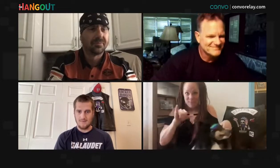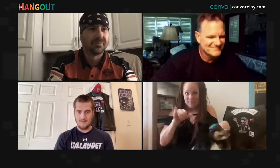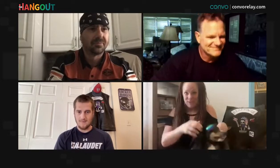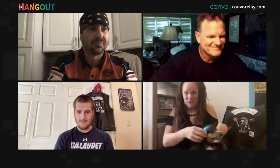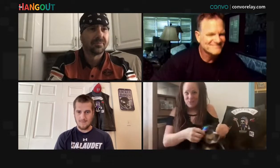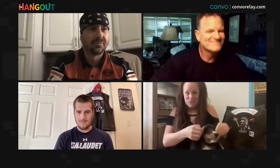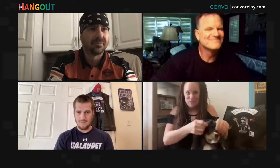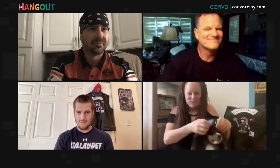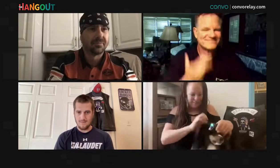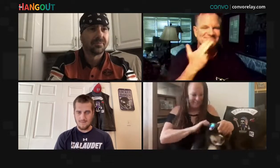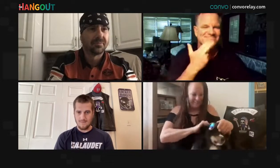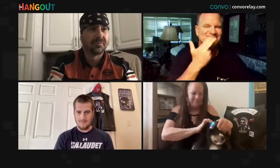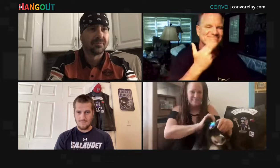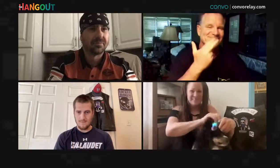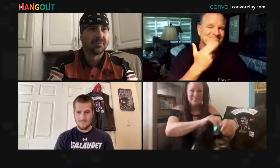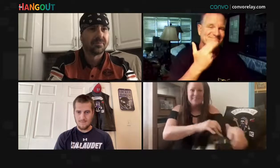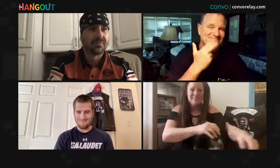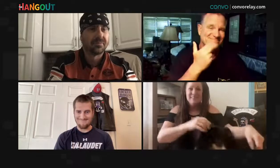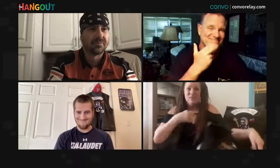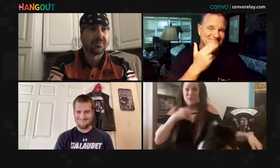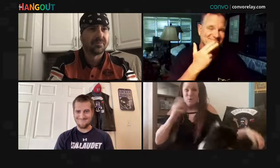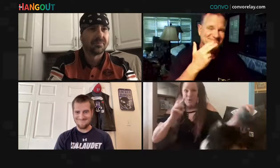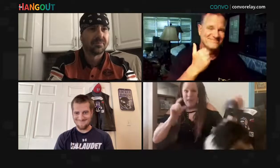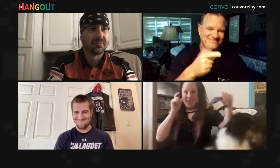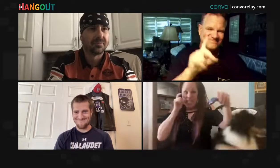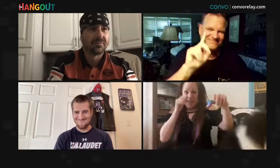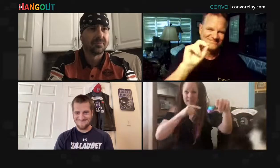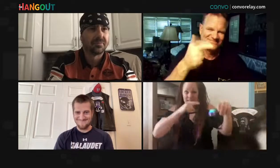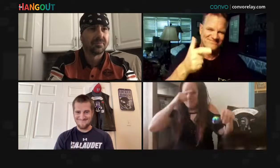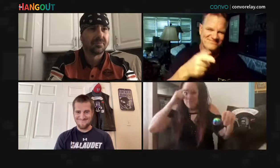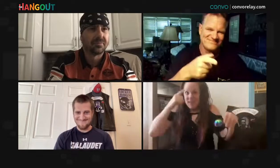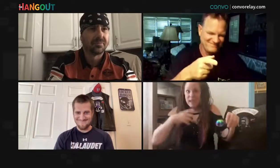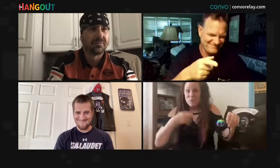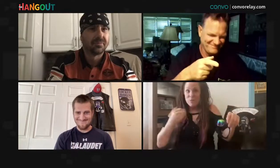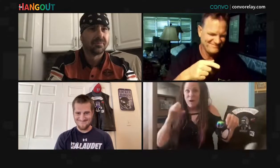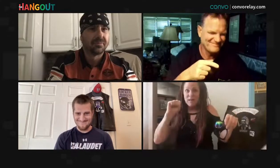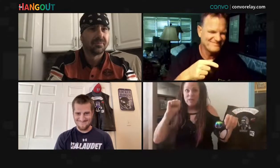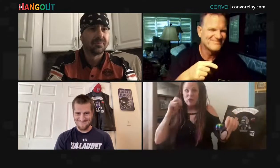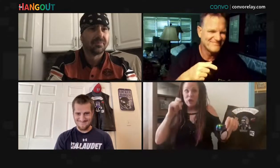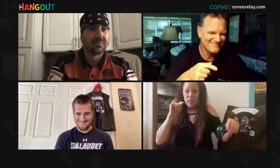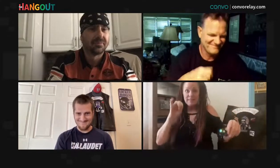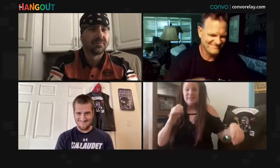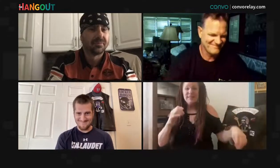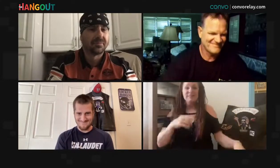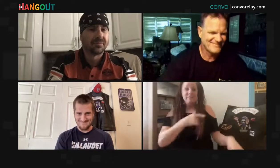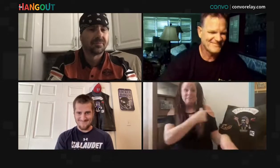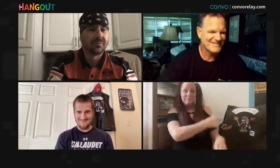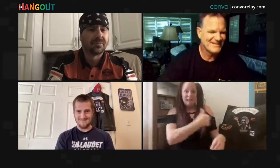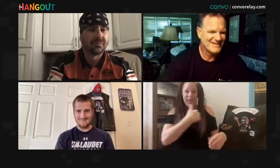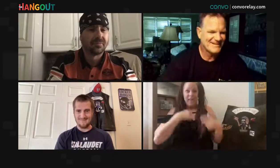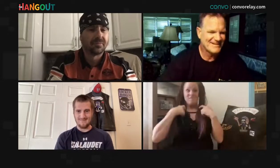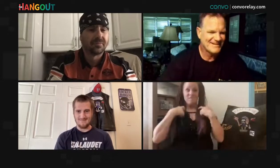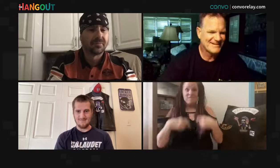dog, Abba, who is a biker as well. Aww, they have their it's